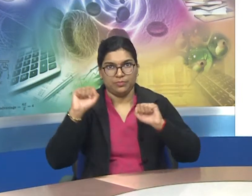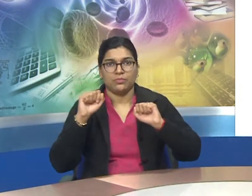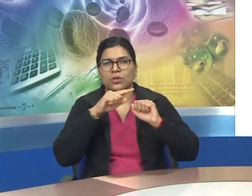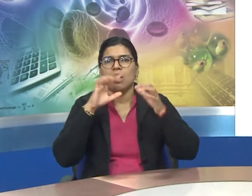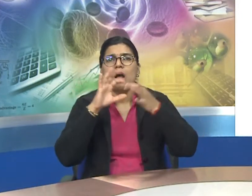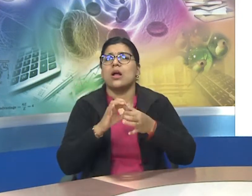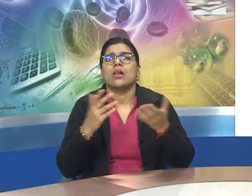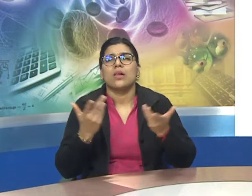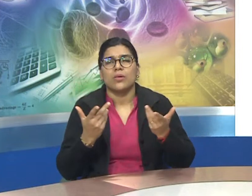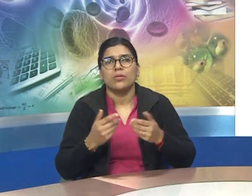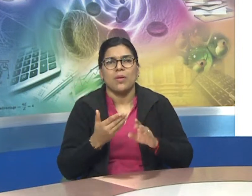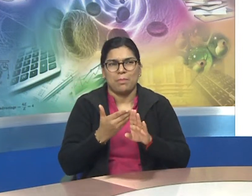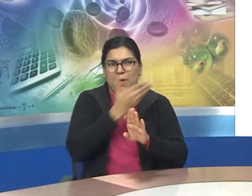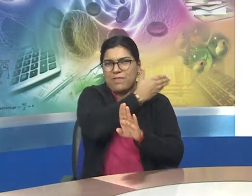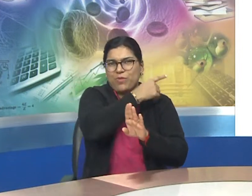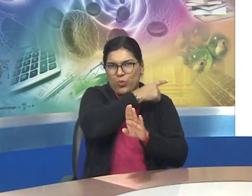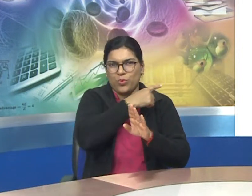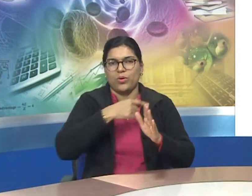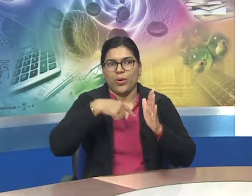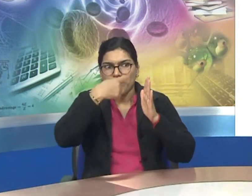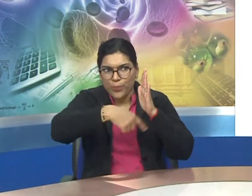Now this is the exercise part.